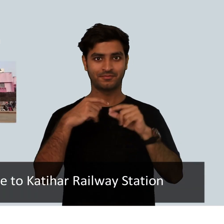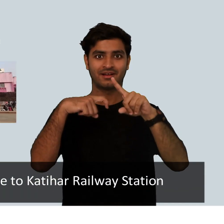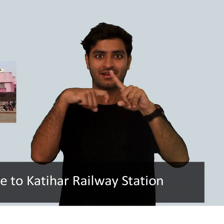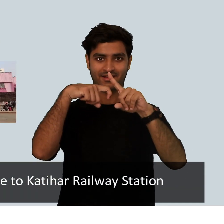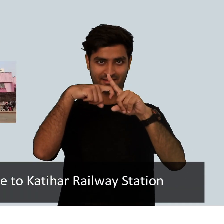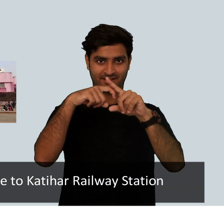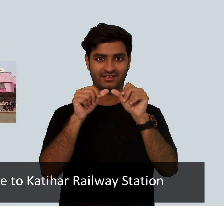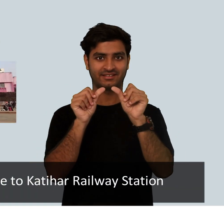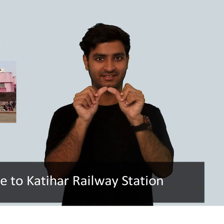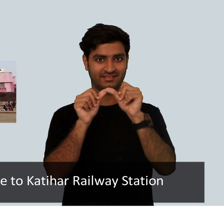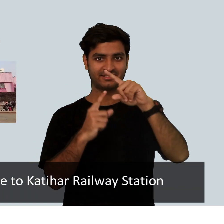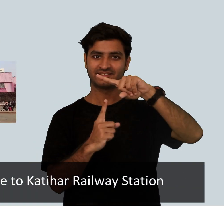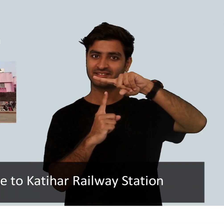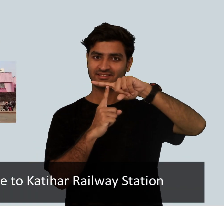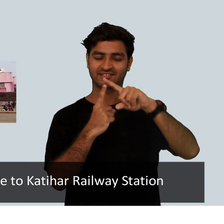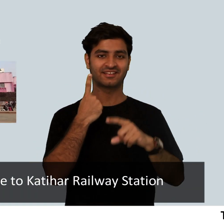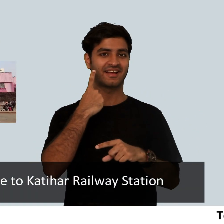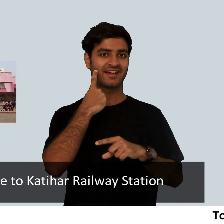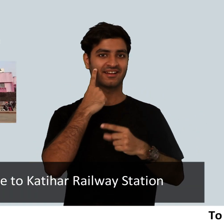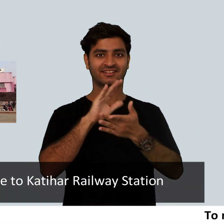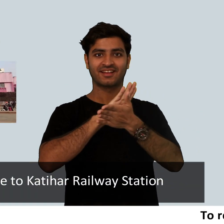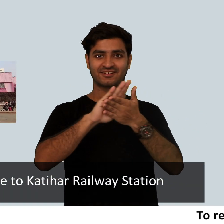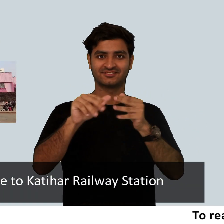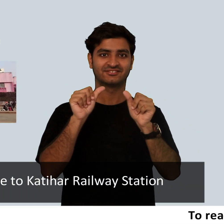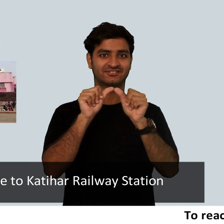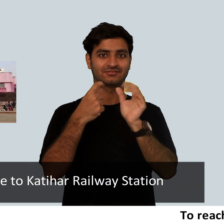Welcome to Katihar Railway Station.